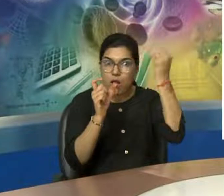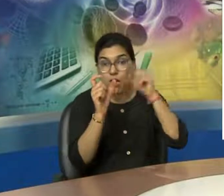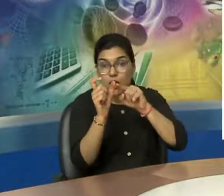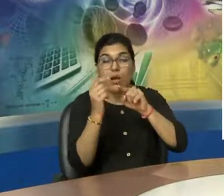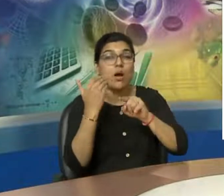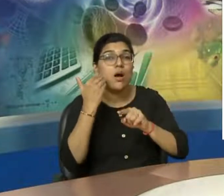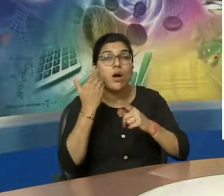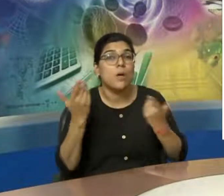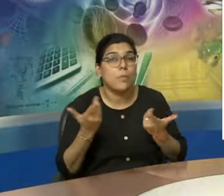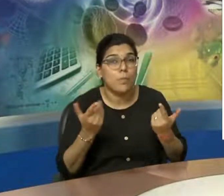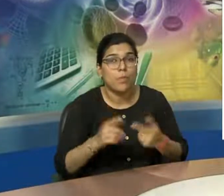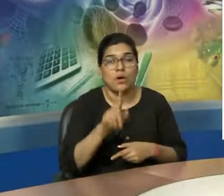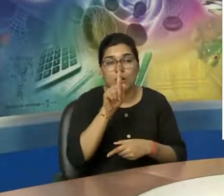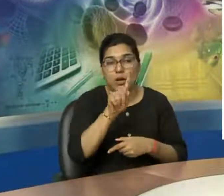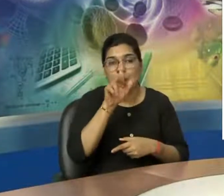His name was